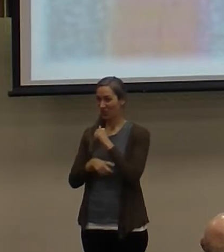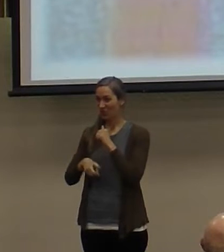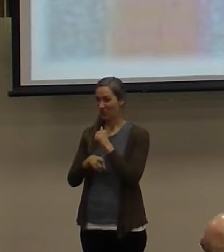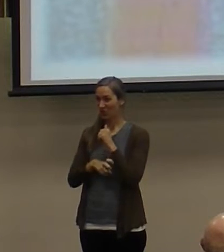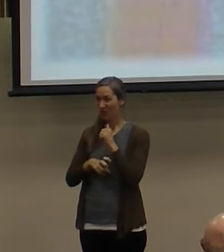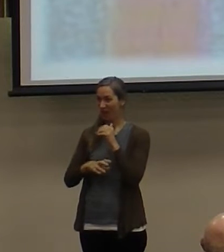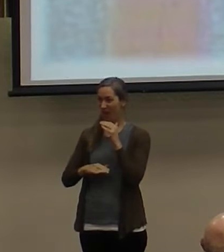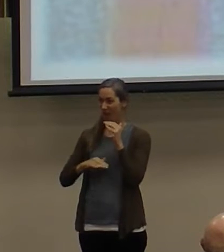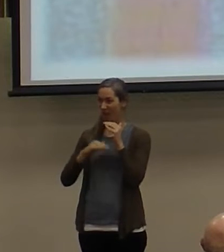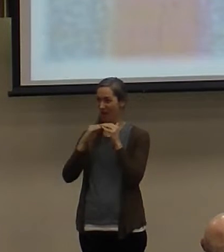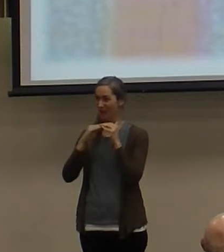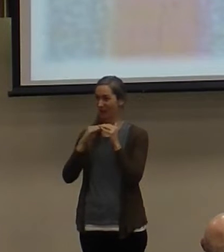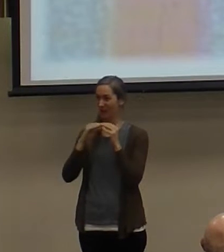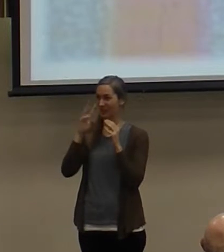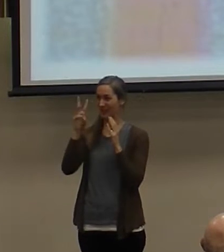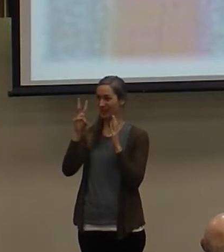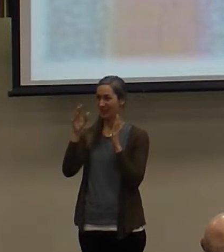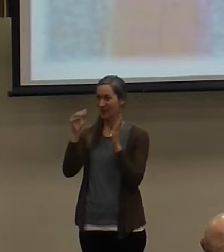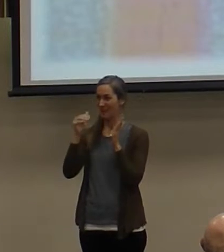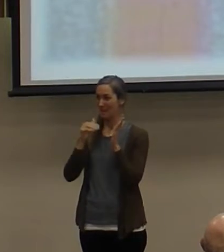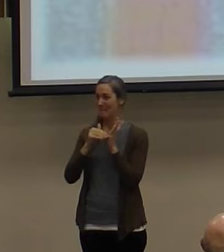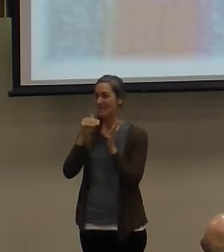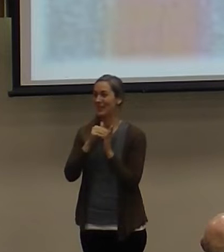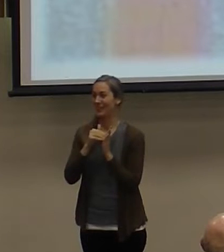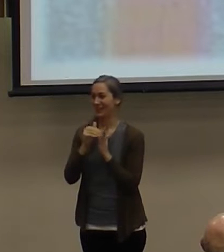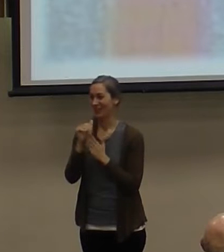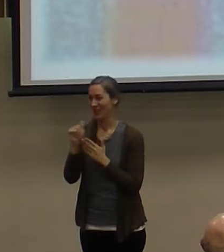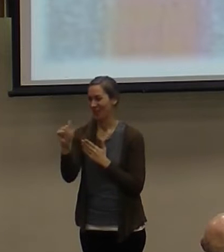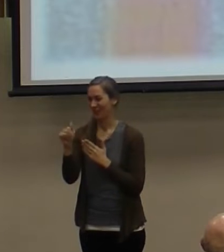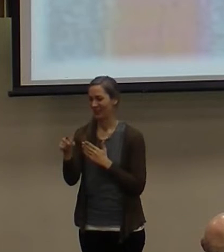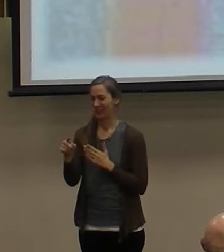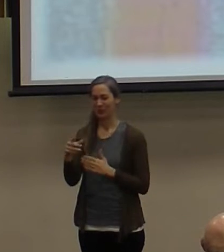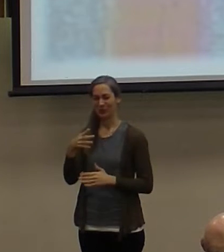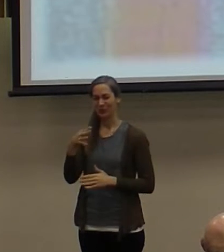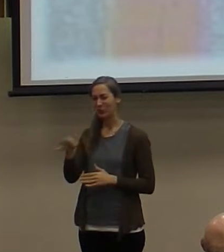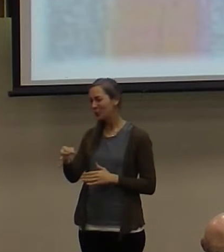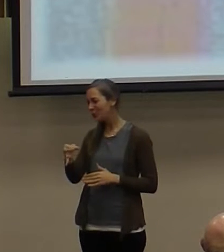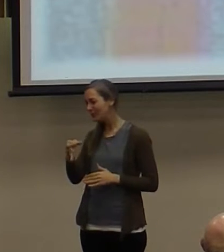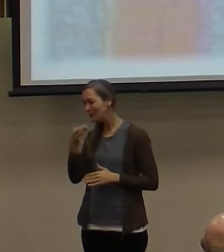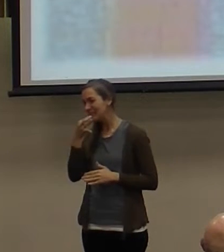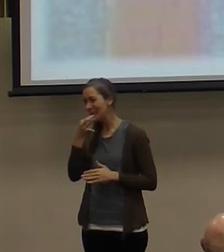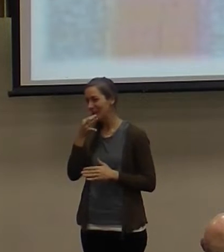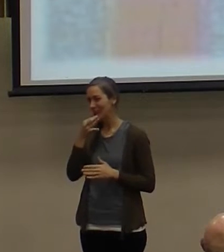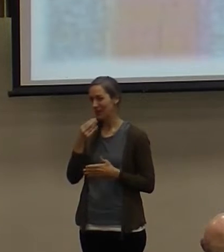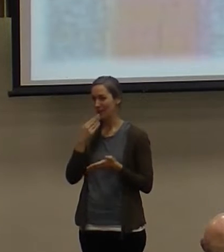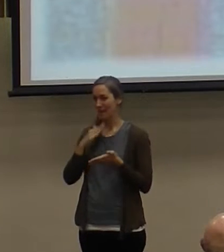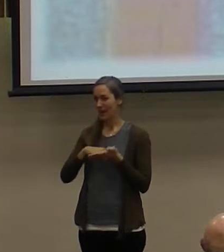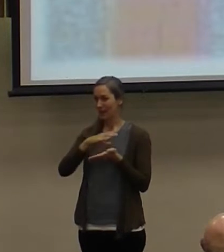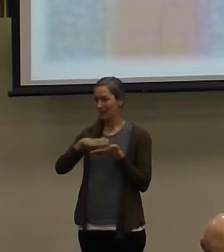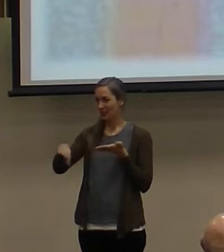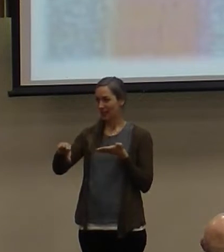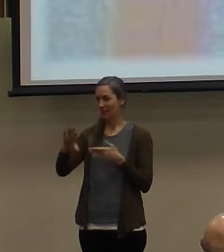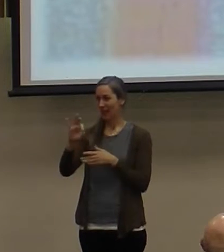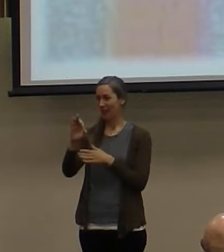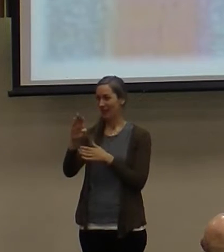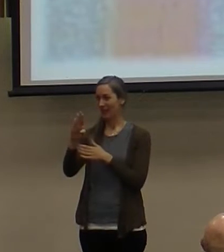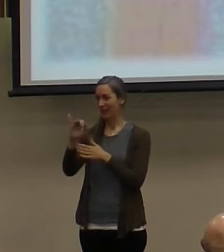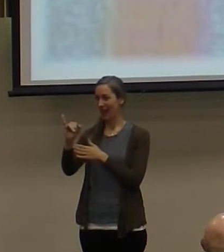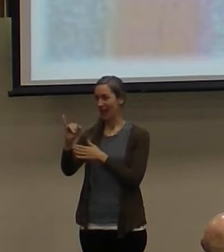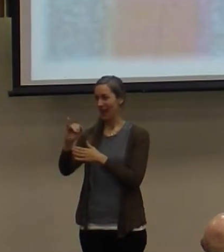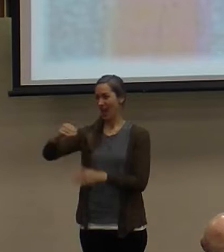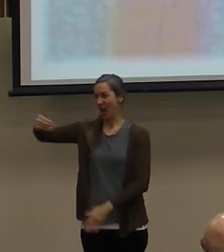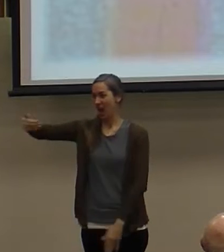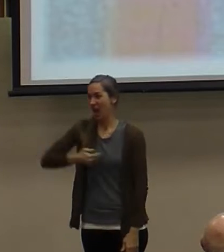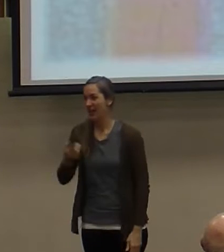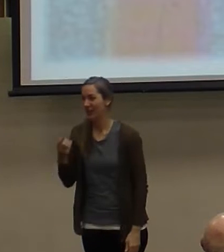as $6 million. Eventually, he was so good at passing by checks, the FBI hired him to be able to help